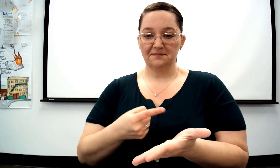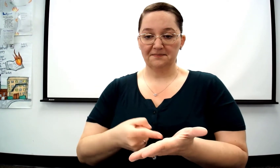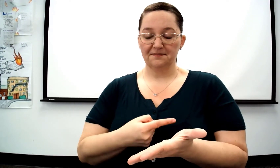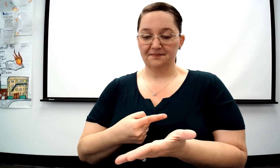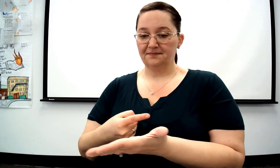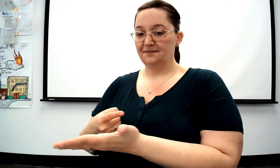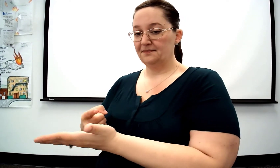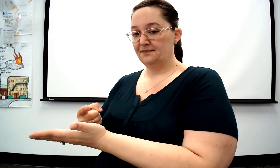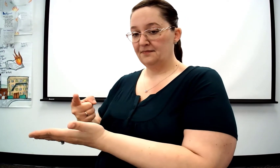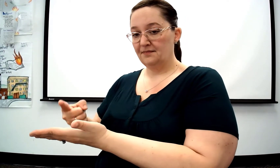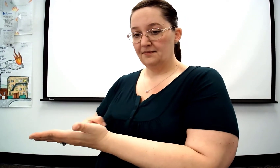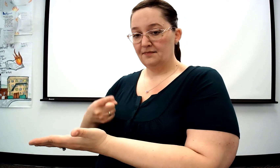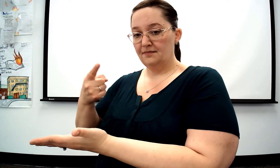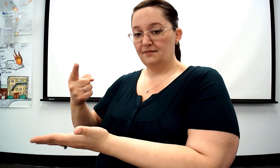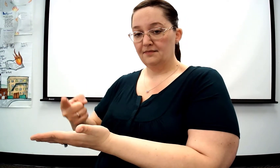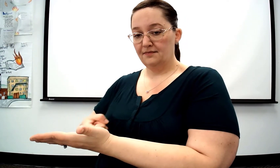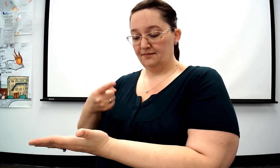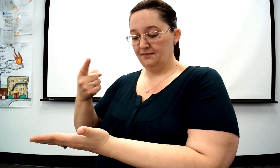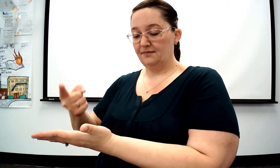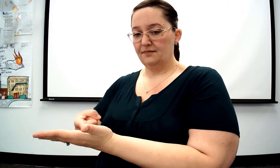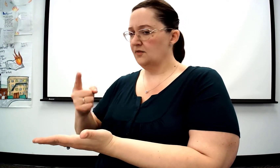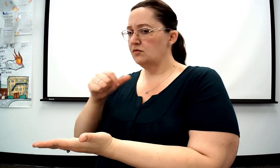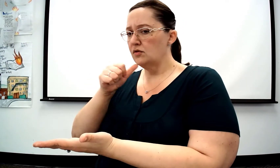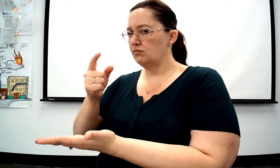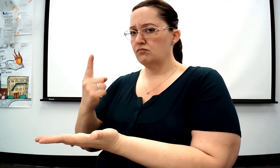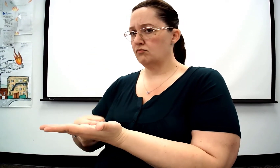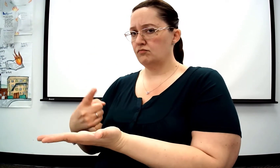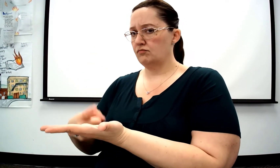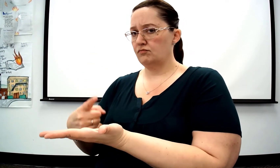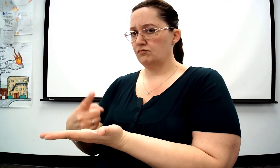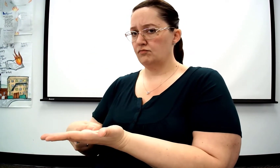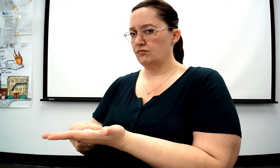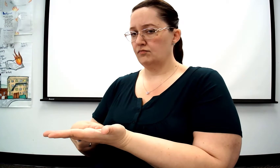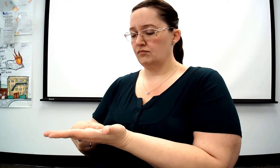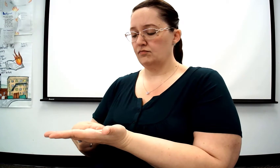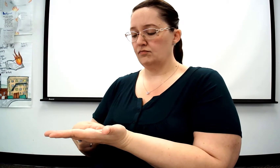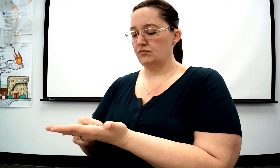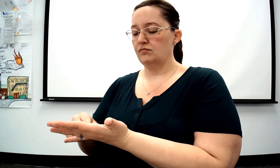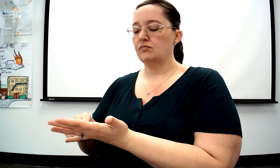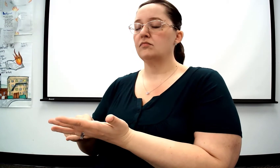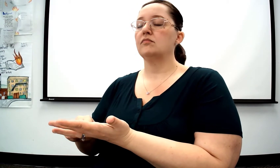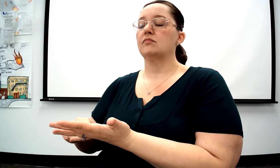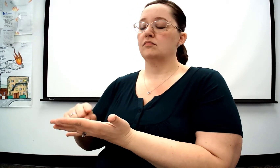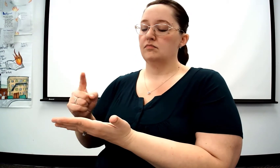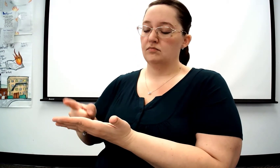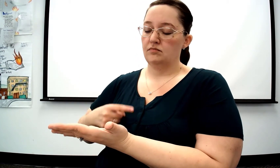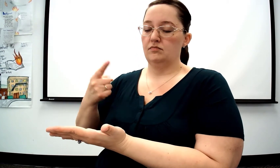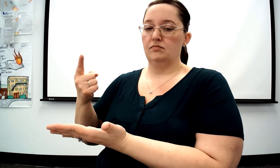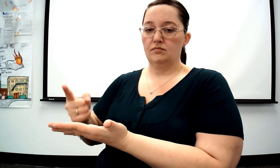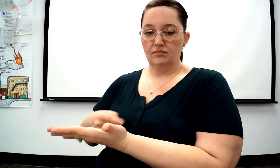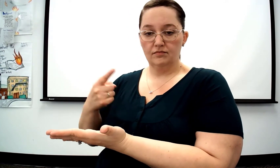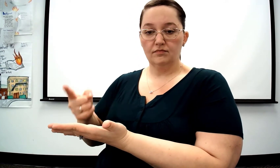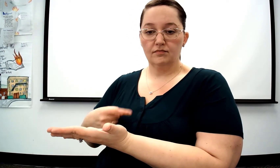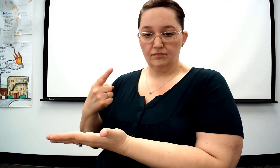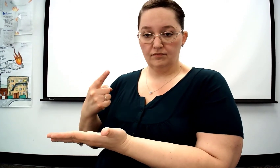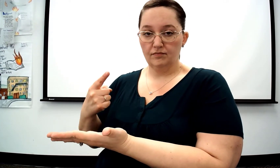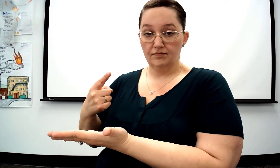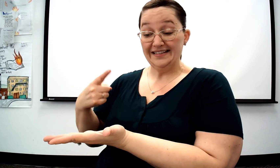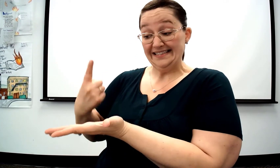You're going to be circling your index finger on your non-dominant palm. Don't go up and down, that's a different sign. Sometimes circles in toward